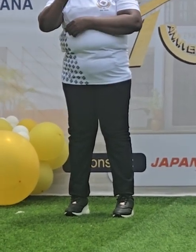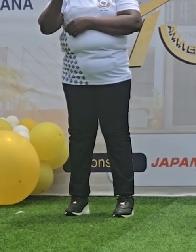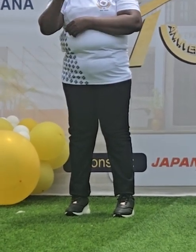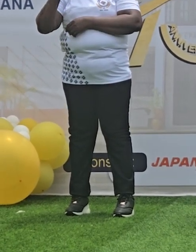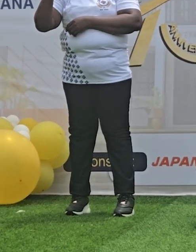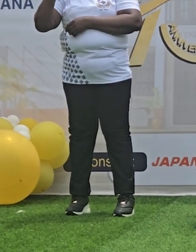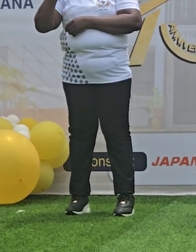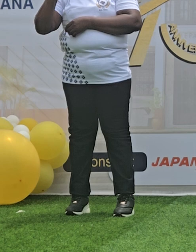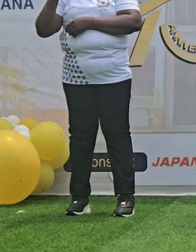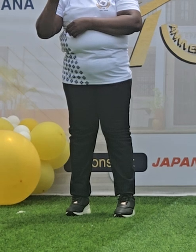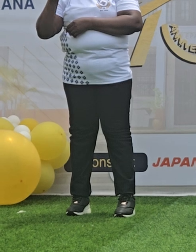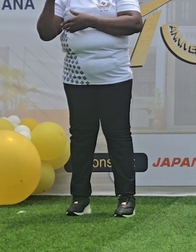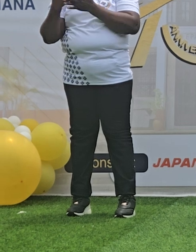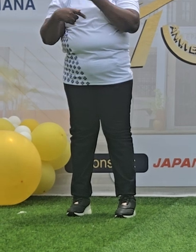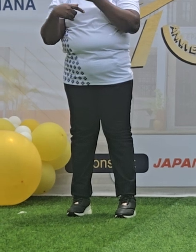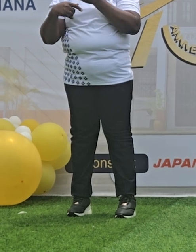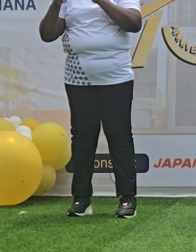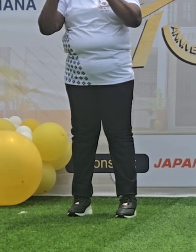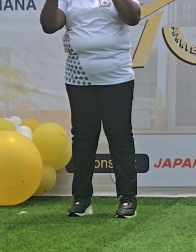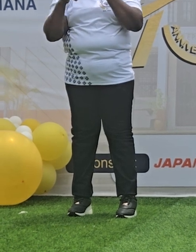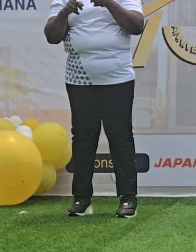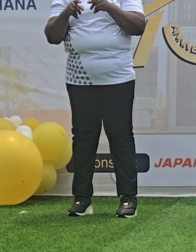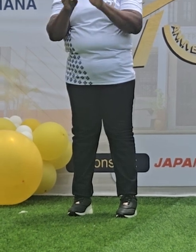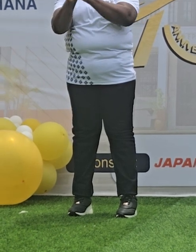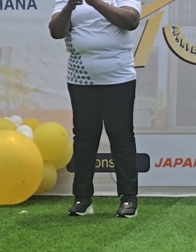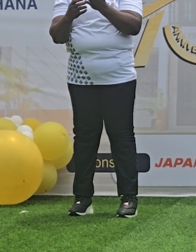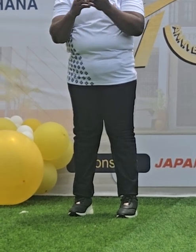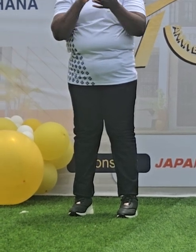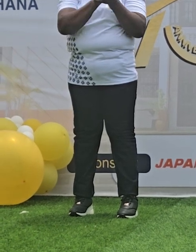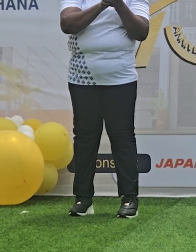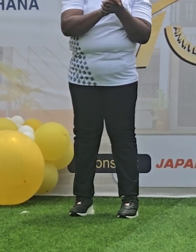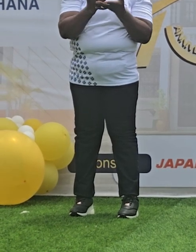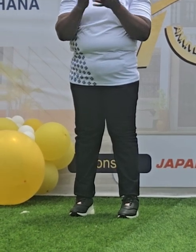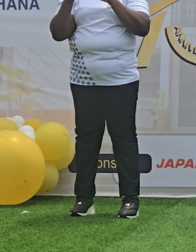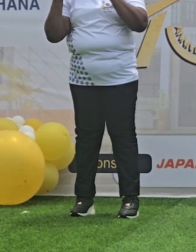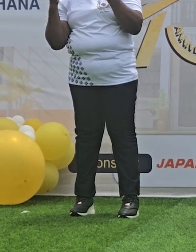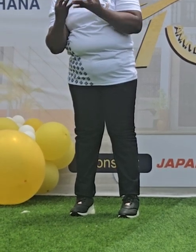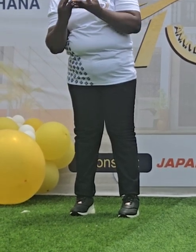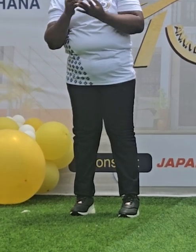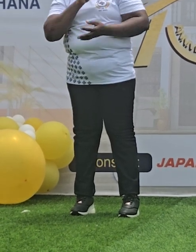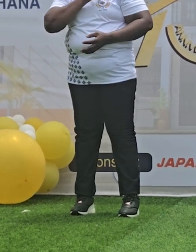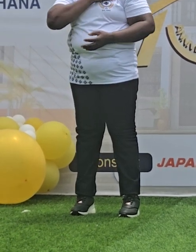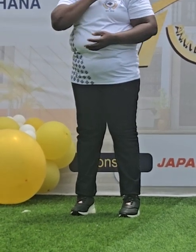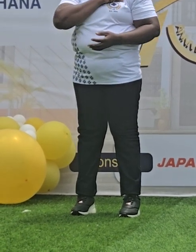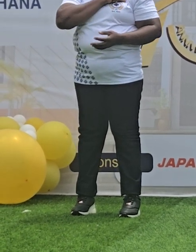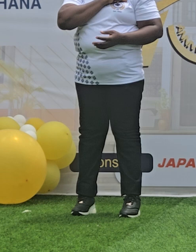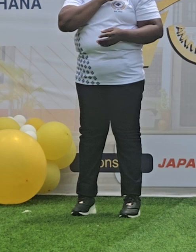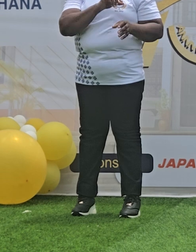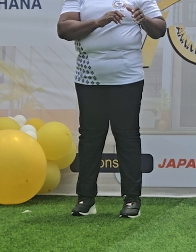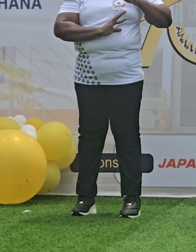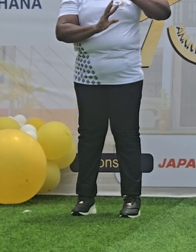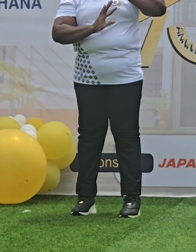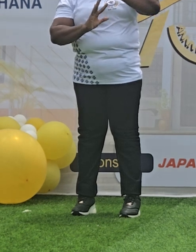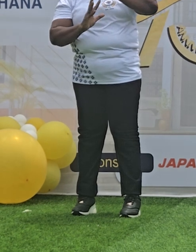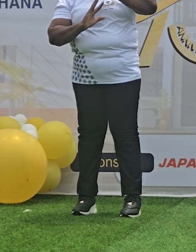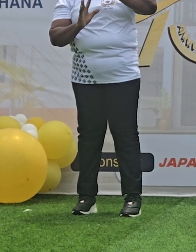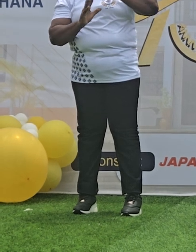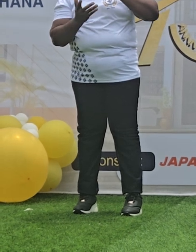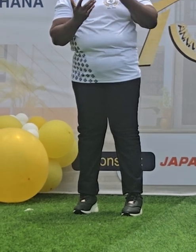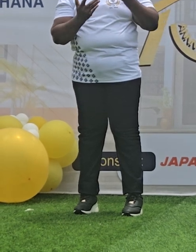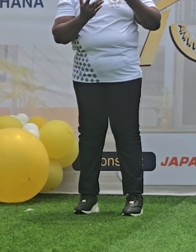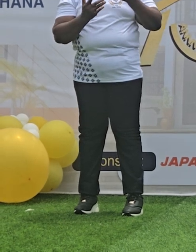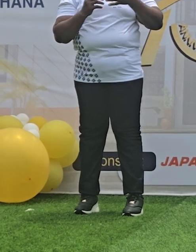topics such as marriage and the family, gender, urbanization, migration,